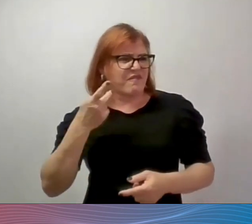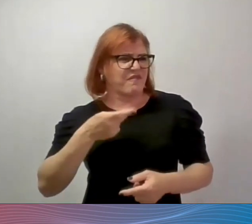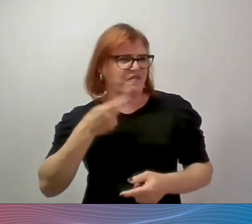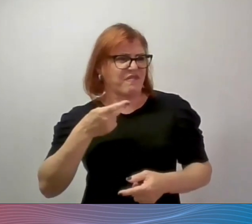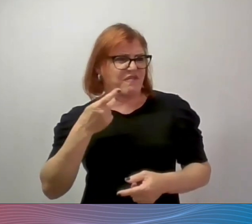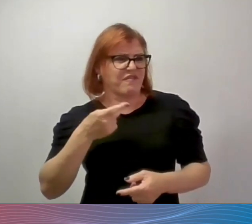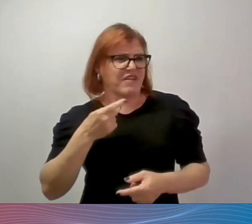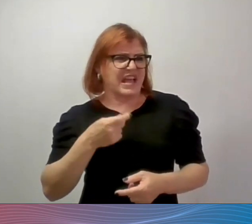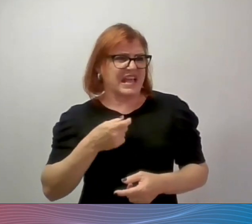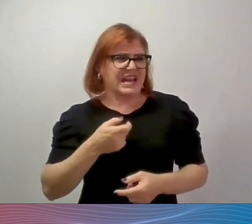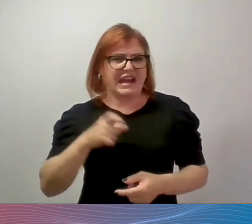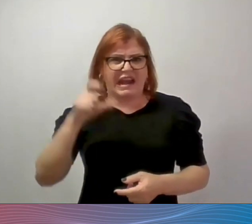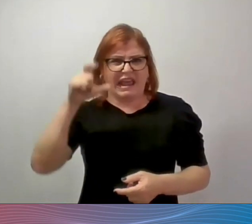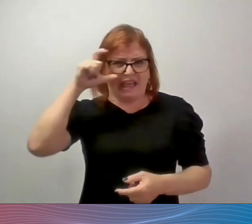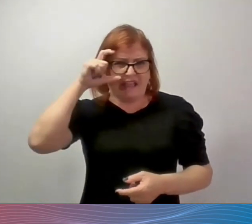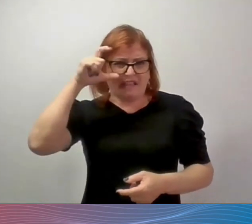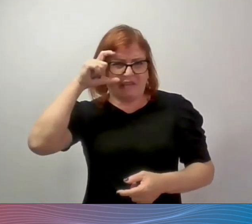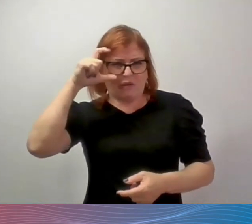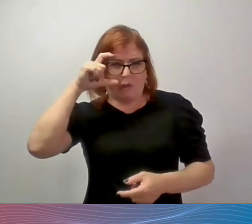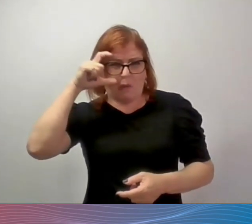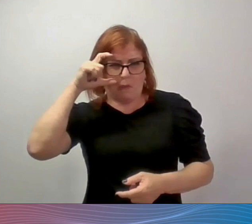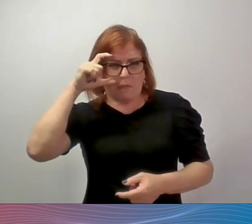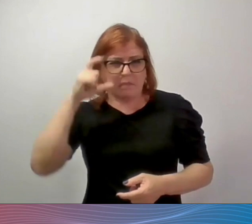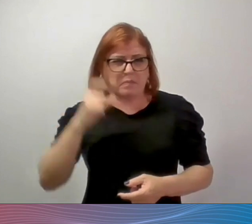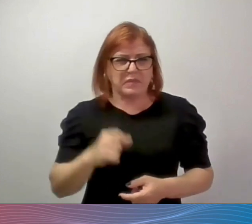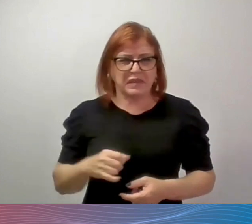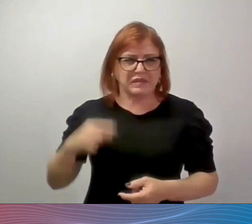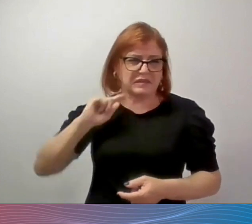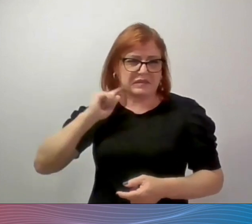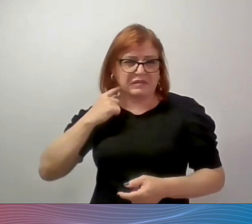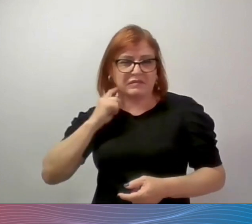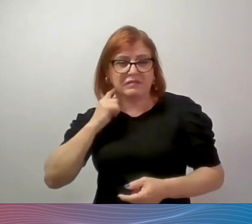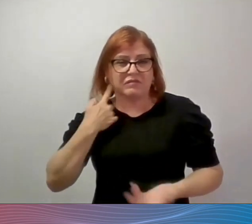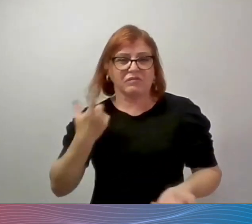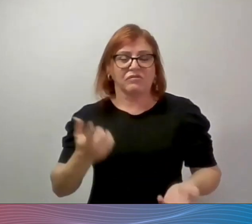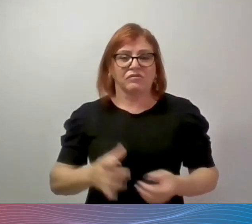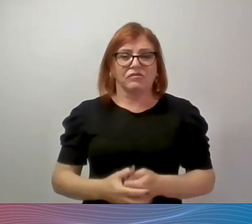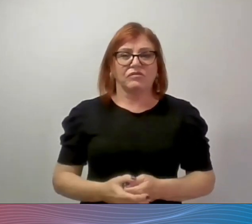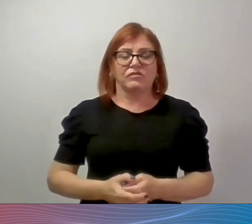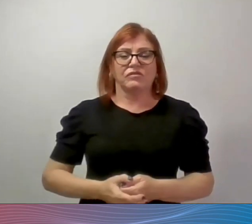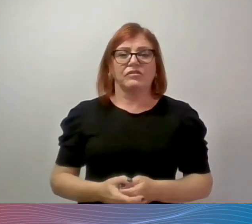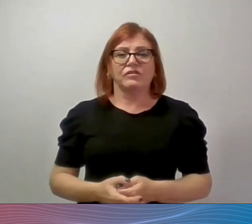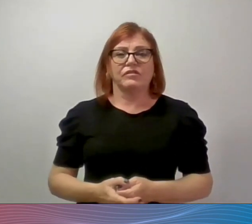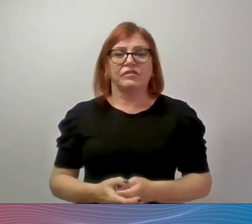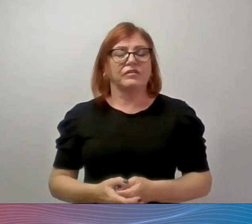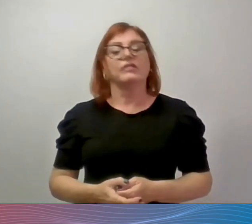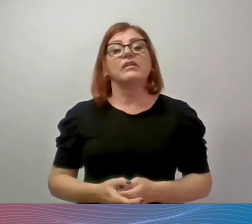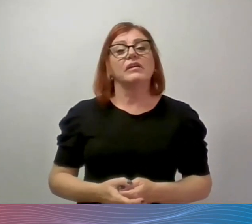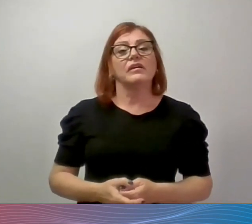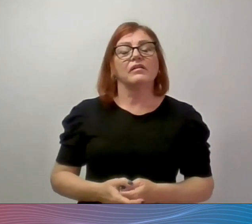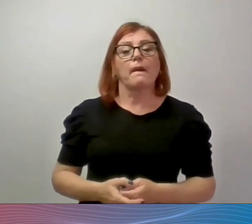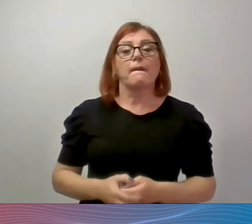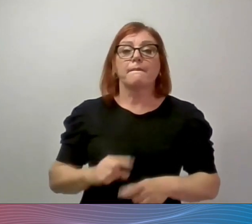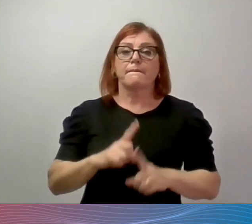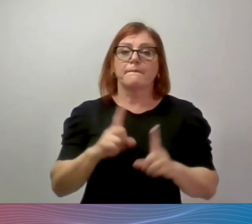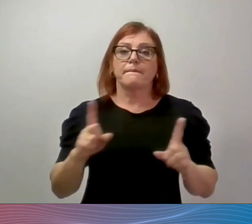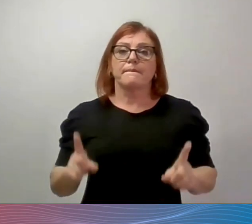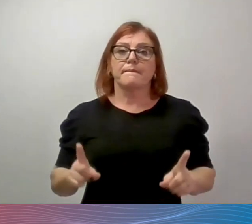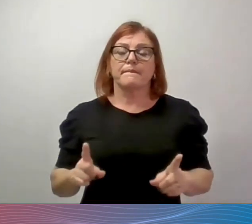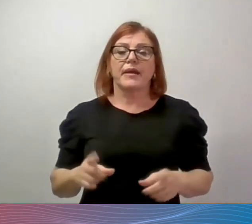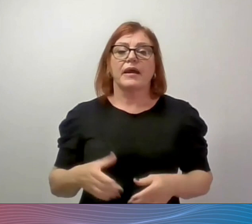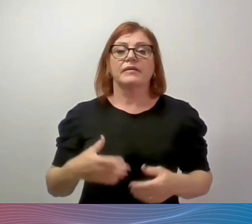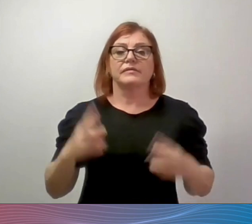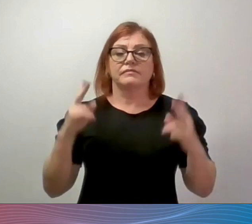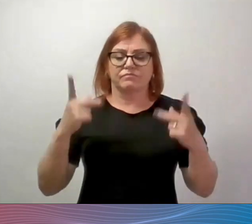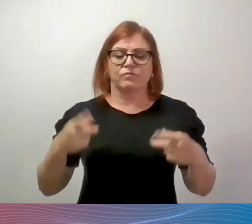about uncleanness or covetousness. E o homem tem que ser prático. But man must be practical. É, vamos